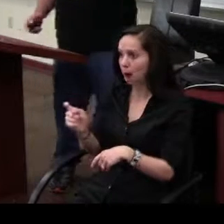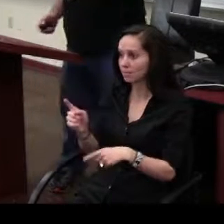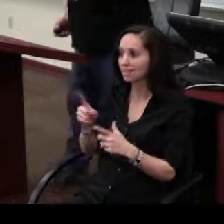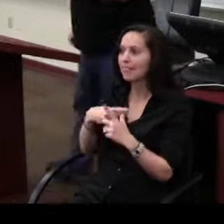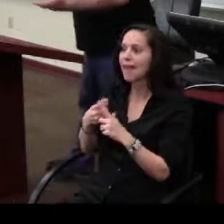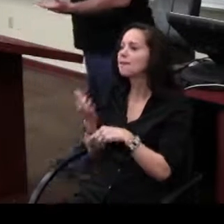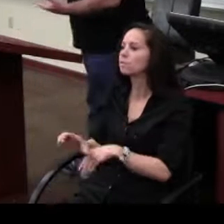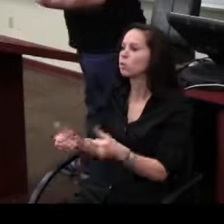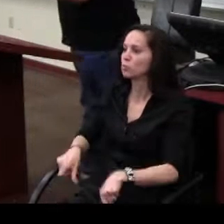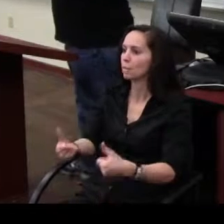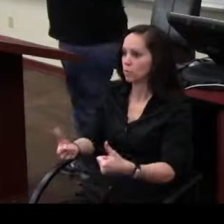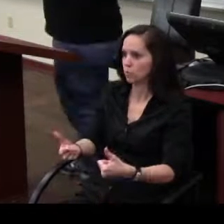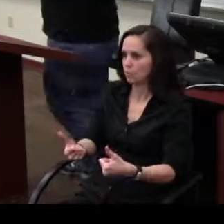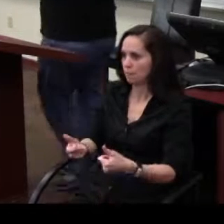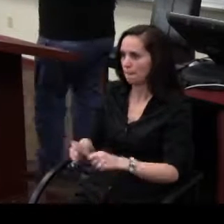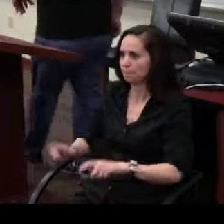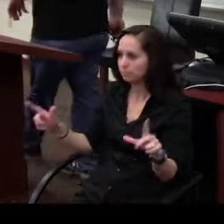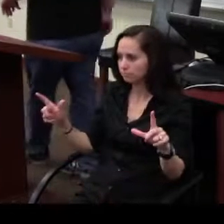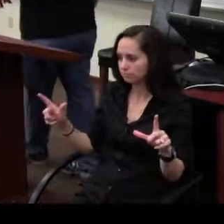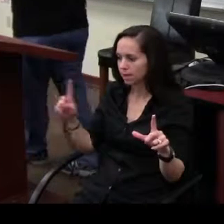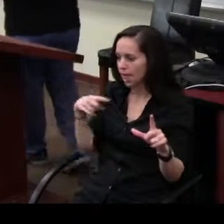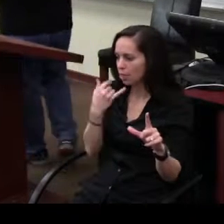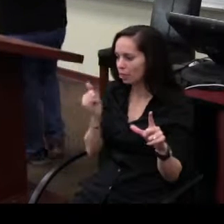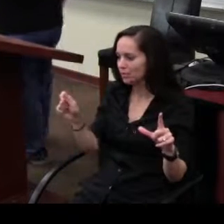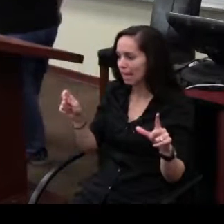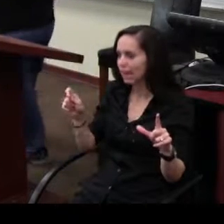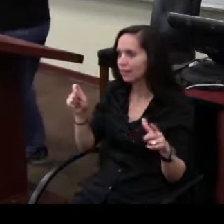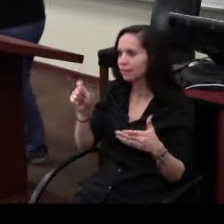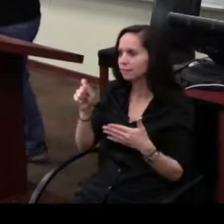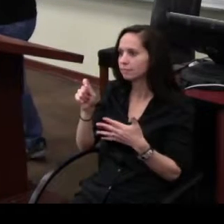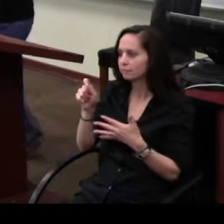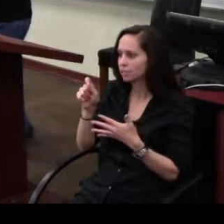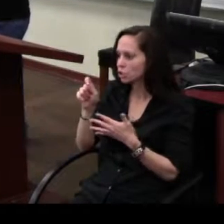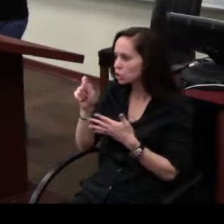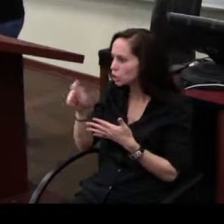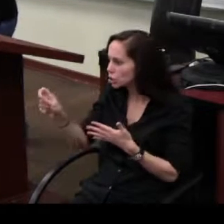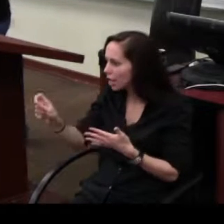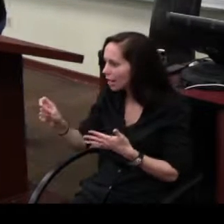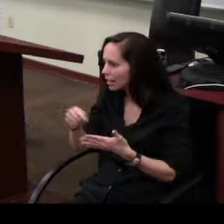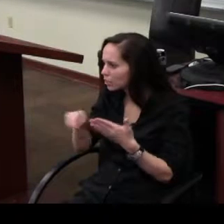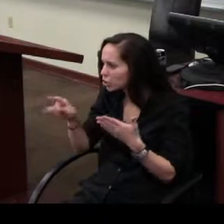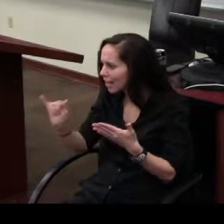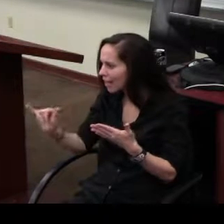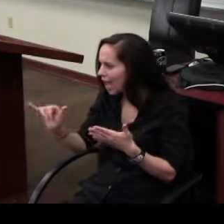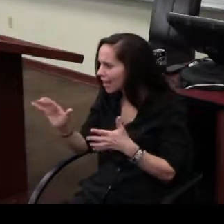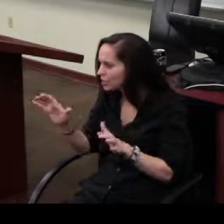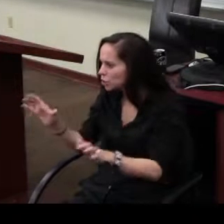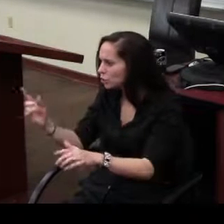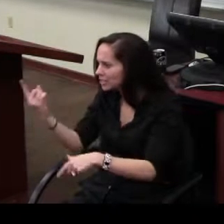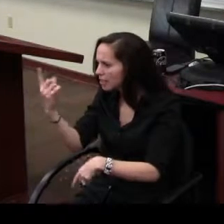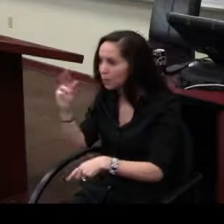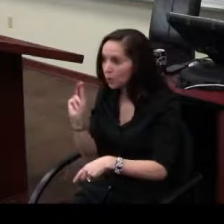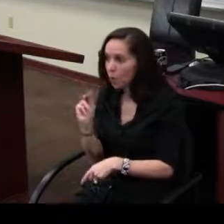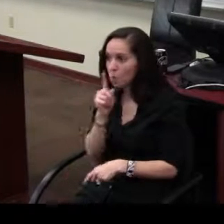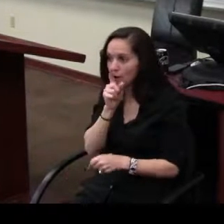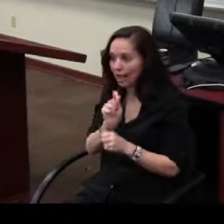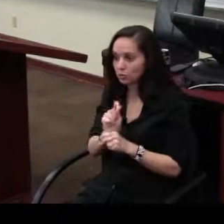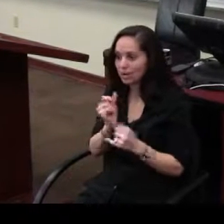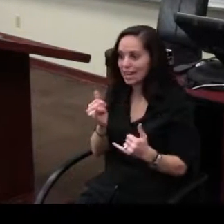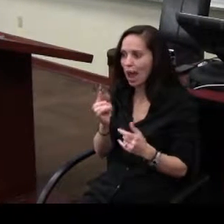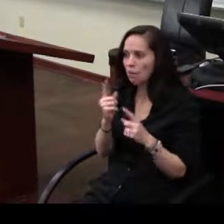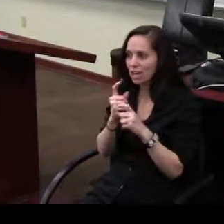the reboot, it comes back up. Looks like CheckDisk is doing something. Well, CheckDisk is not doing anything. What it's actually doing is it's